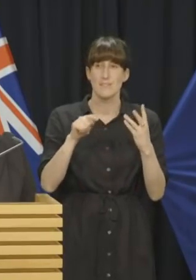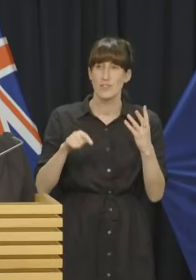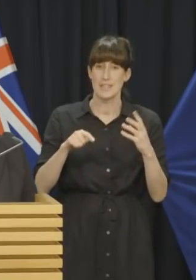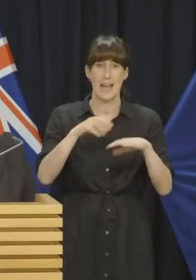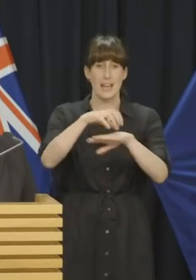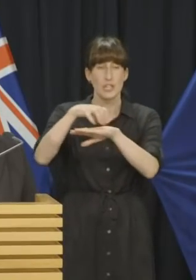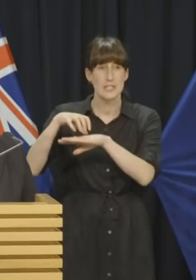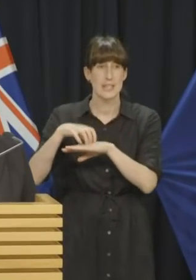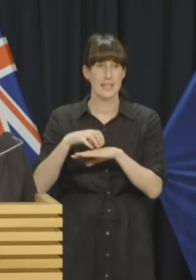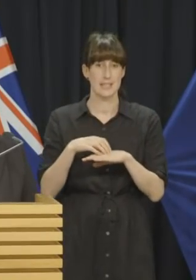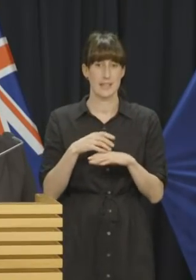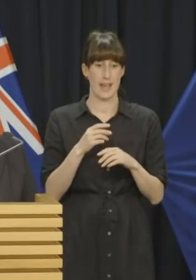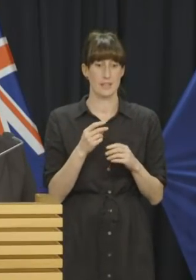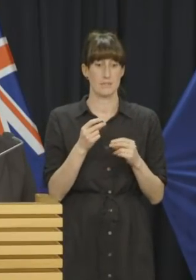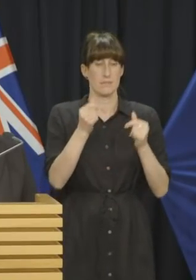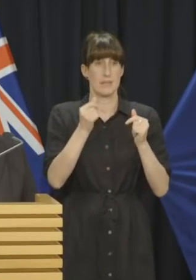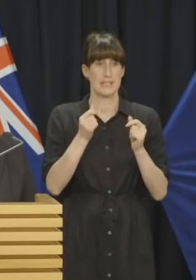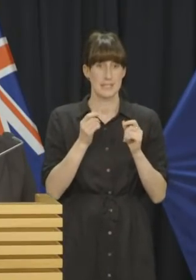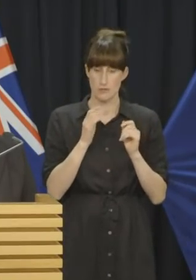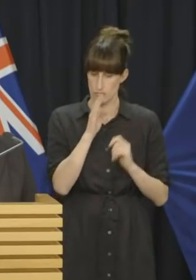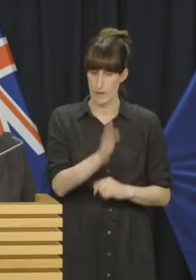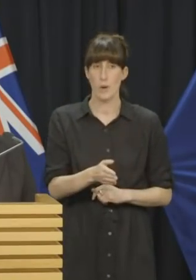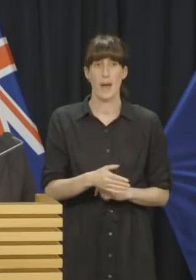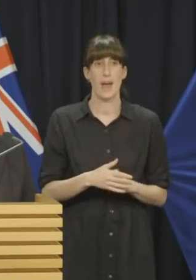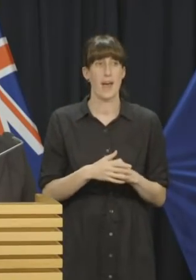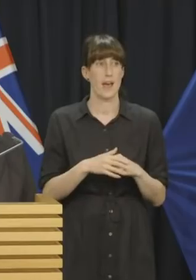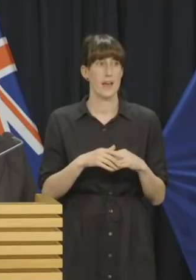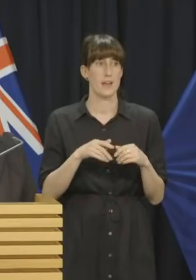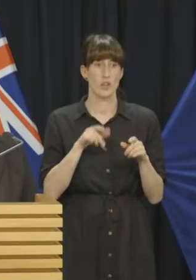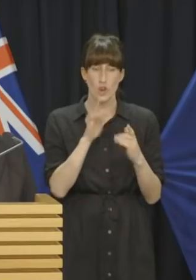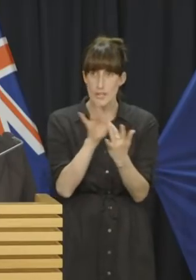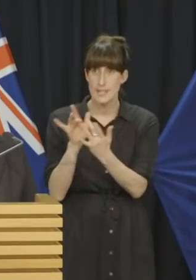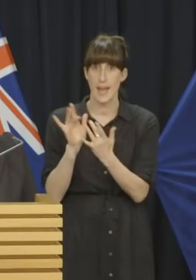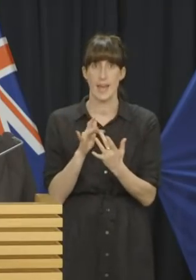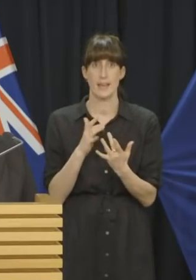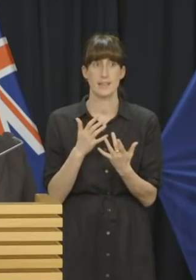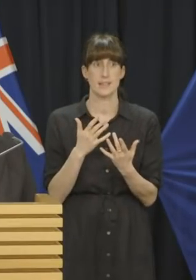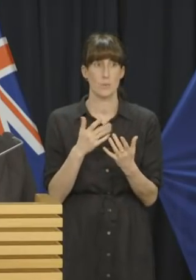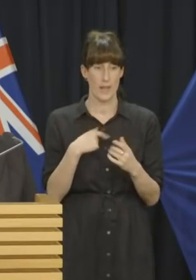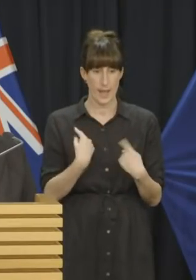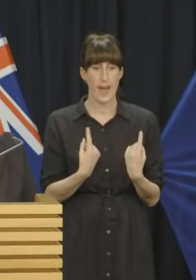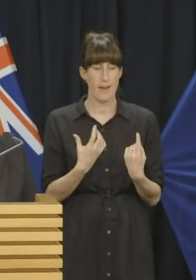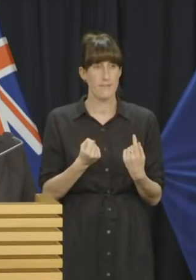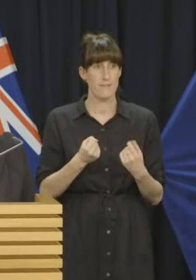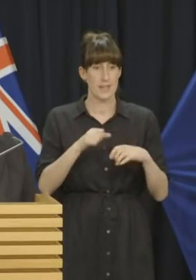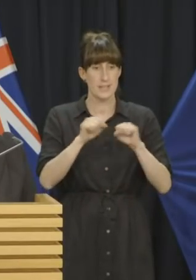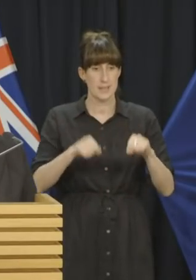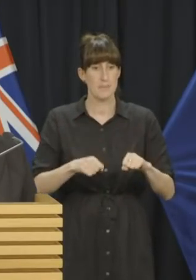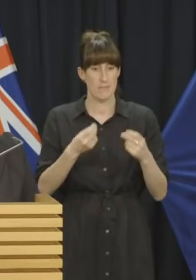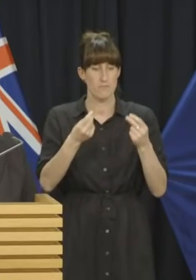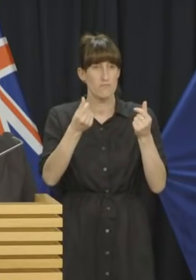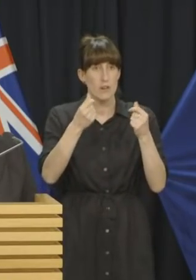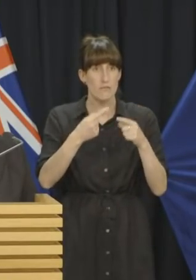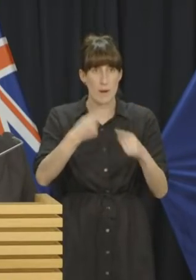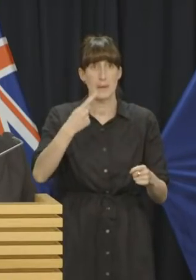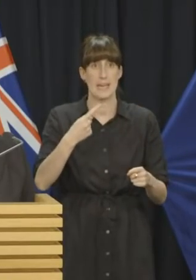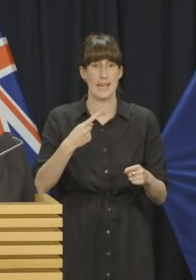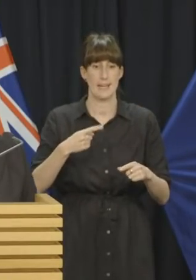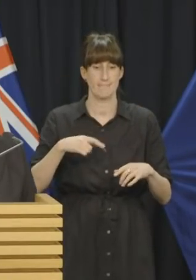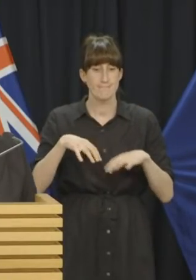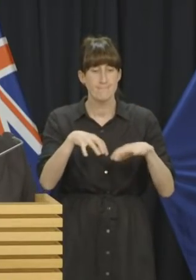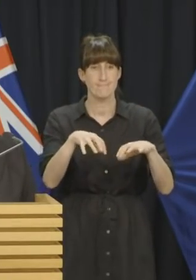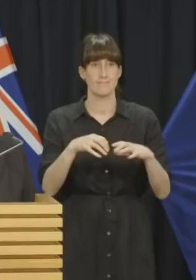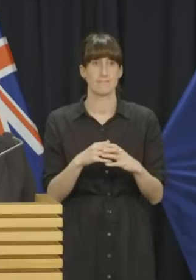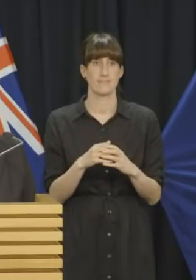have connections between whatever facility is affected in that region, and we can really rapidly work out what the issue is,